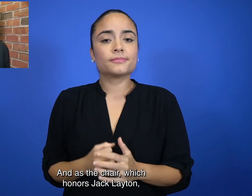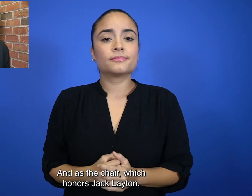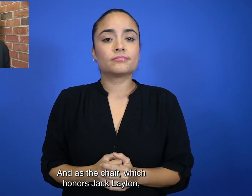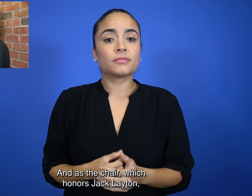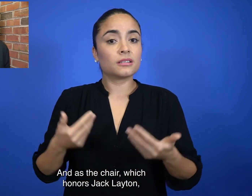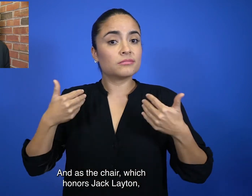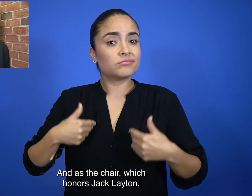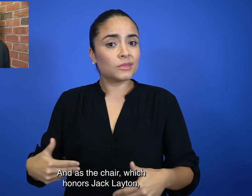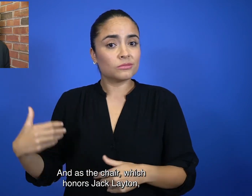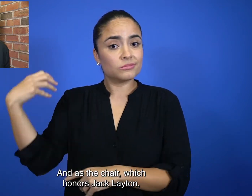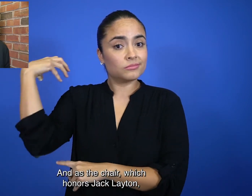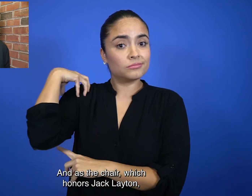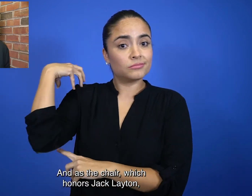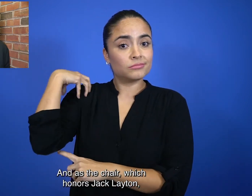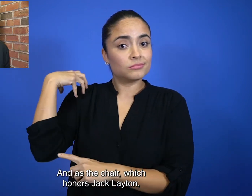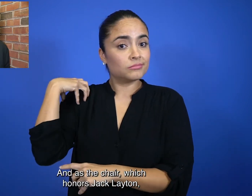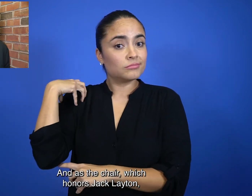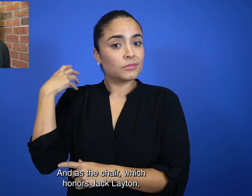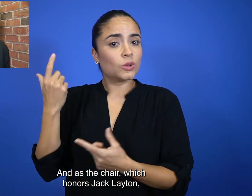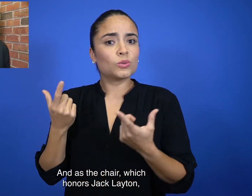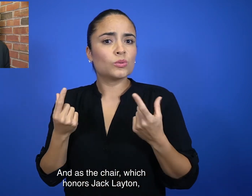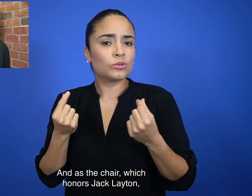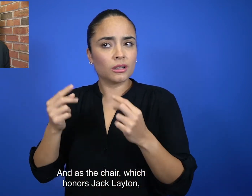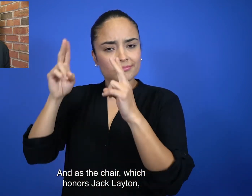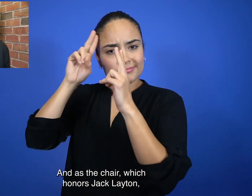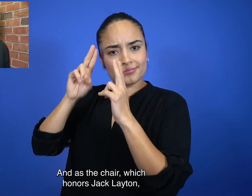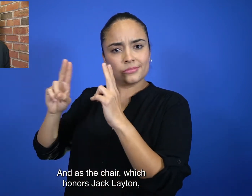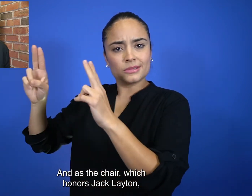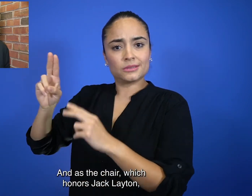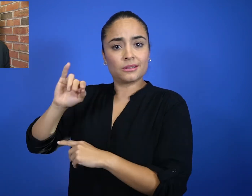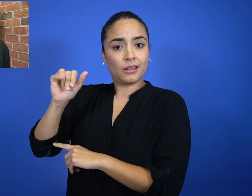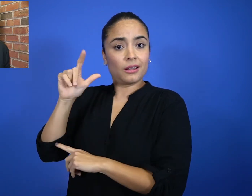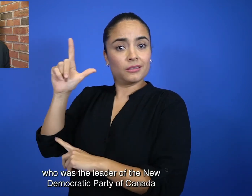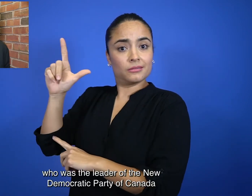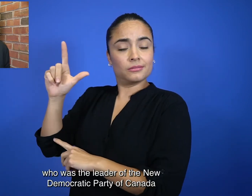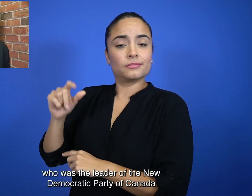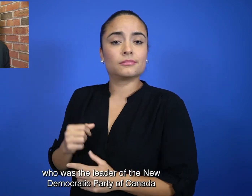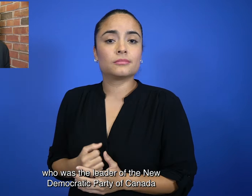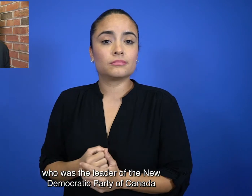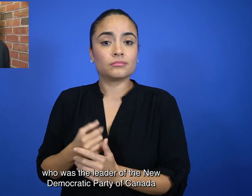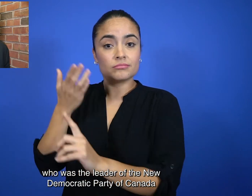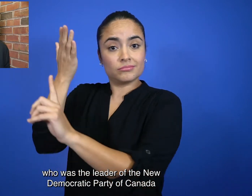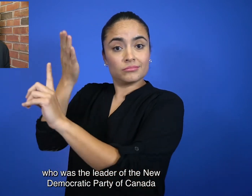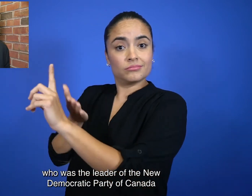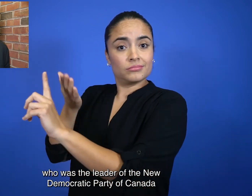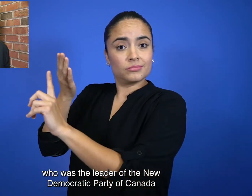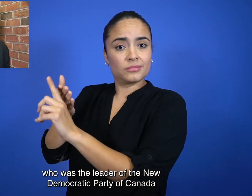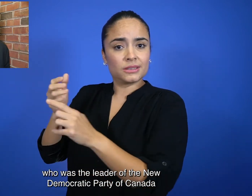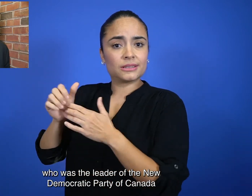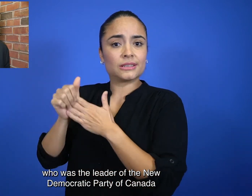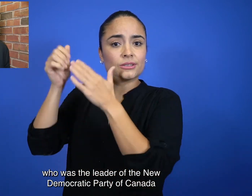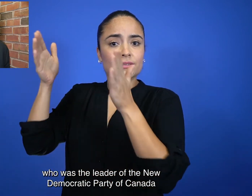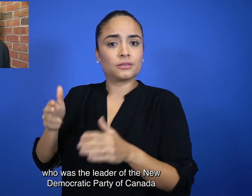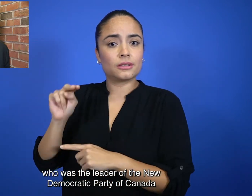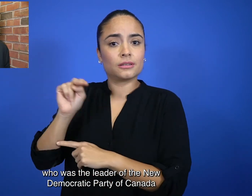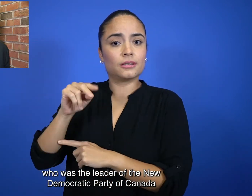the chair, which honors Jack Layton, who was the leader of the New